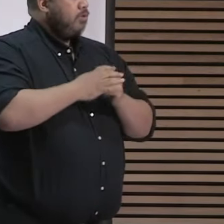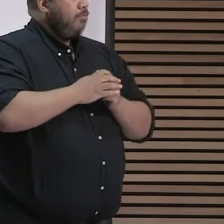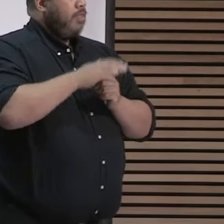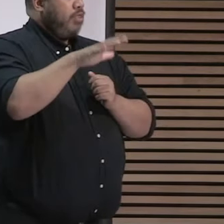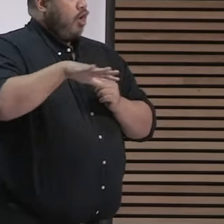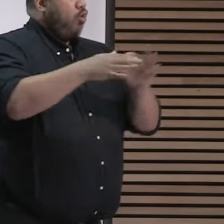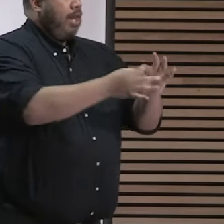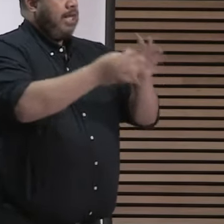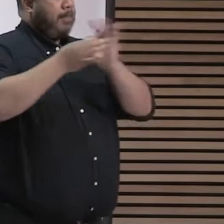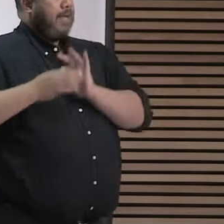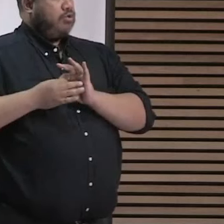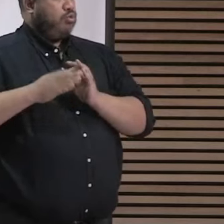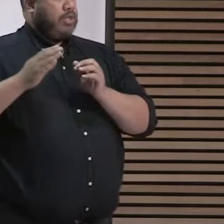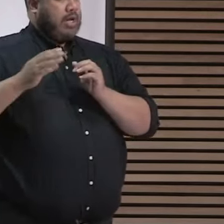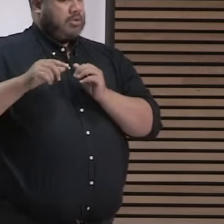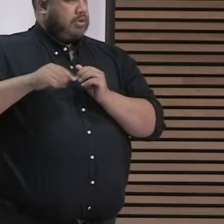to the existing cluster.